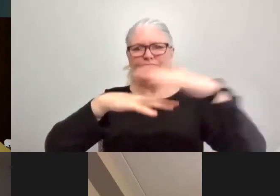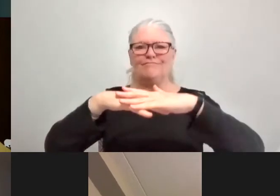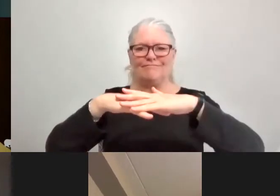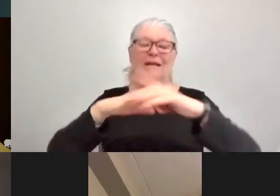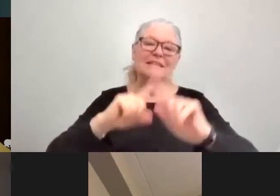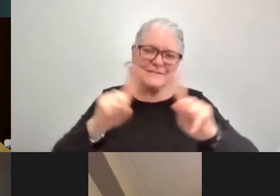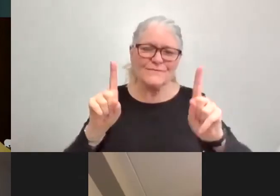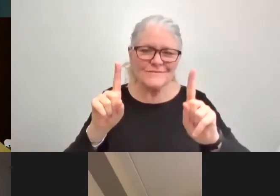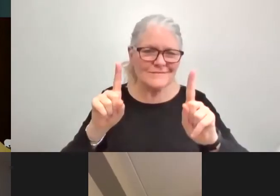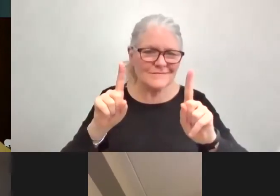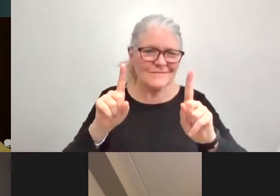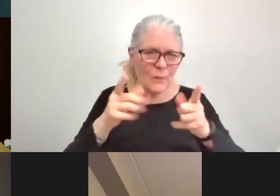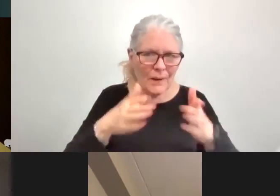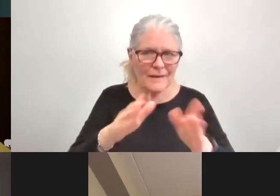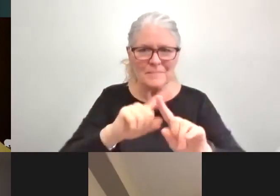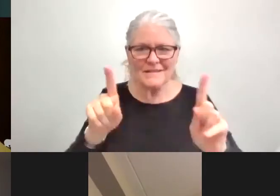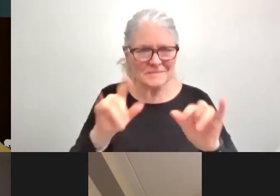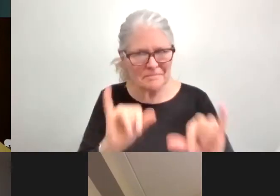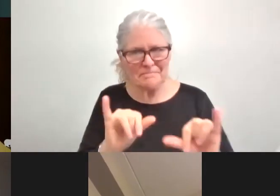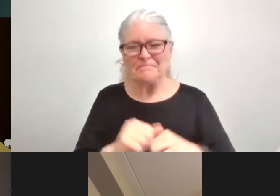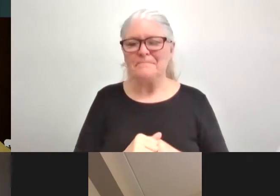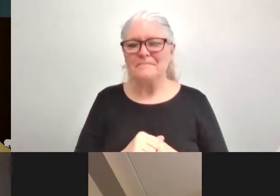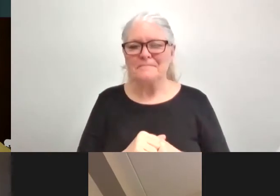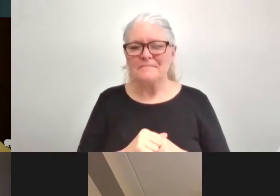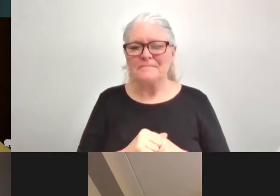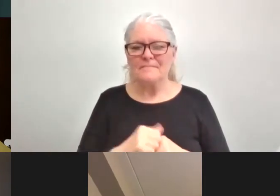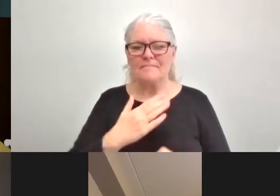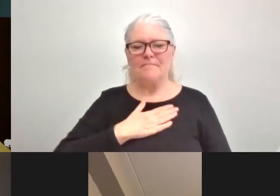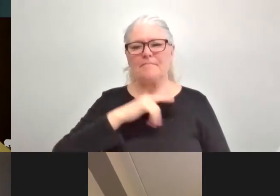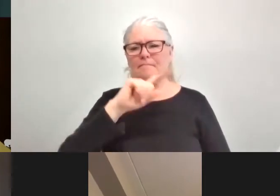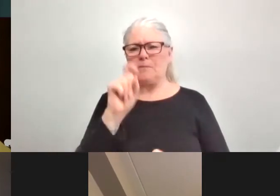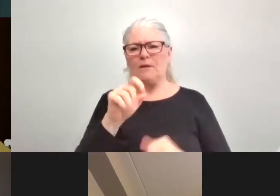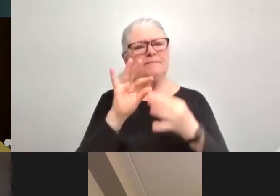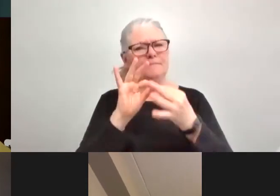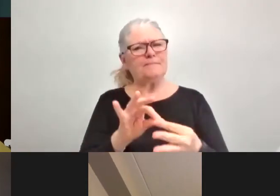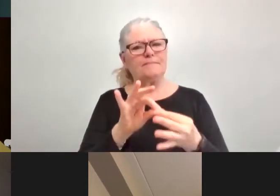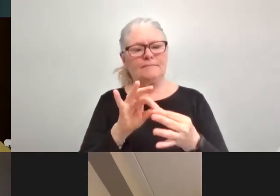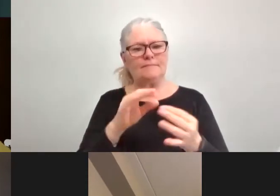But my question kind of related to that, kind of related